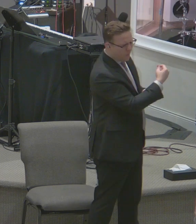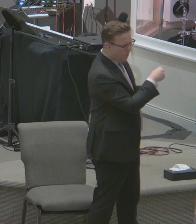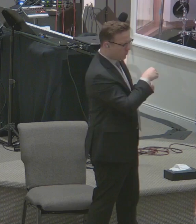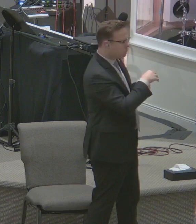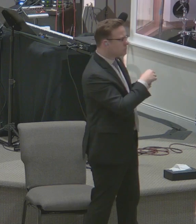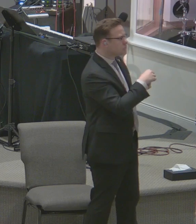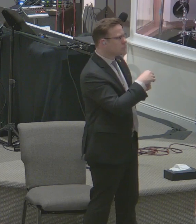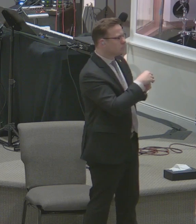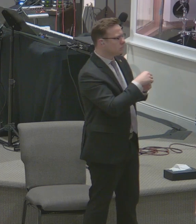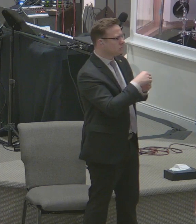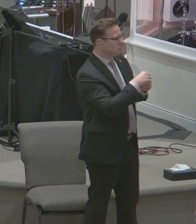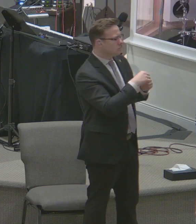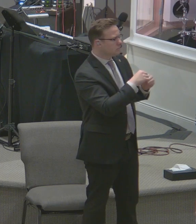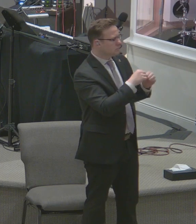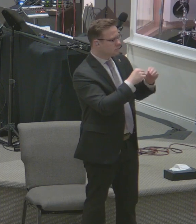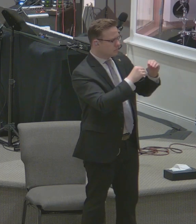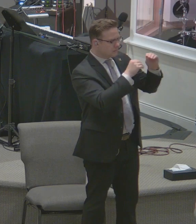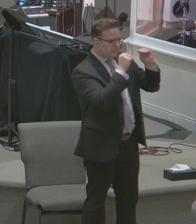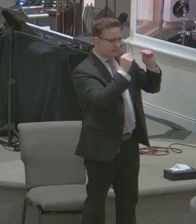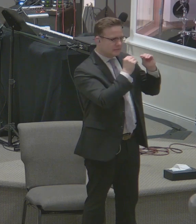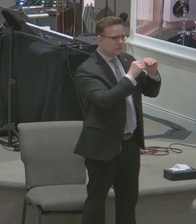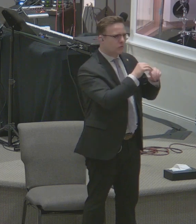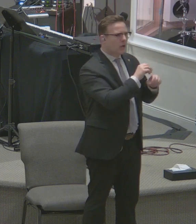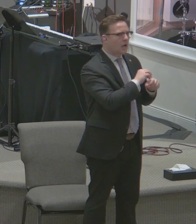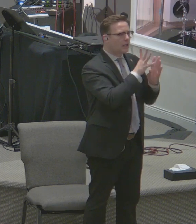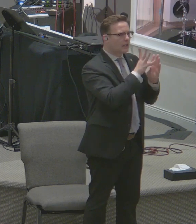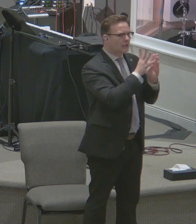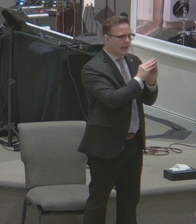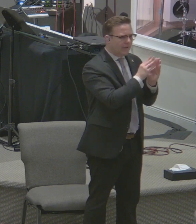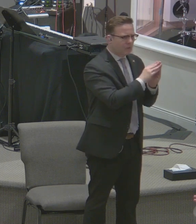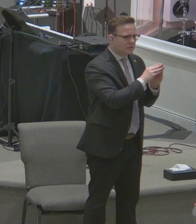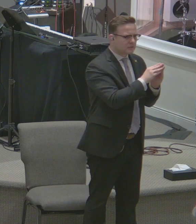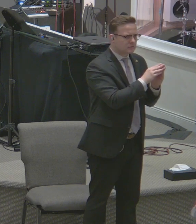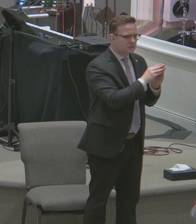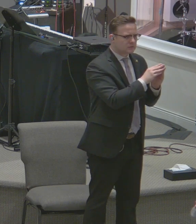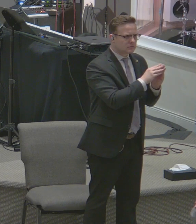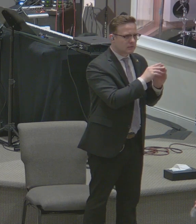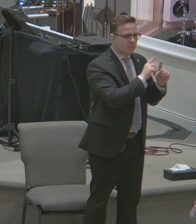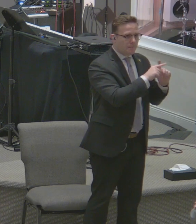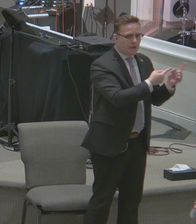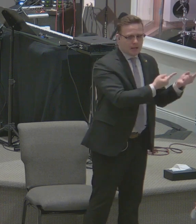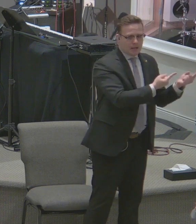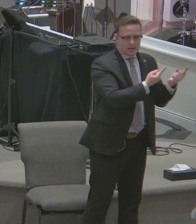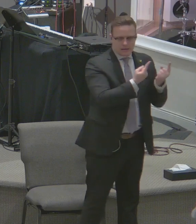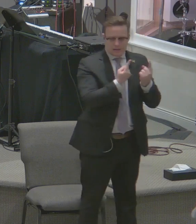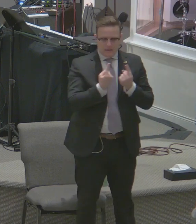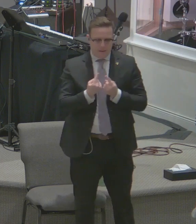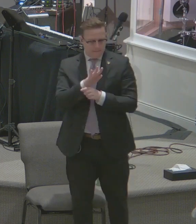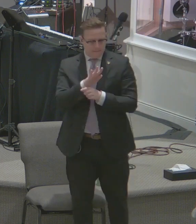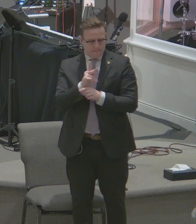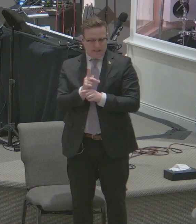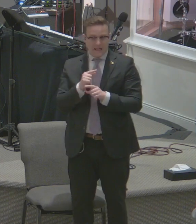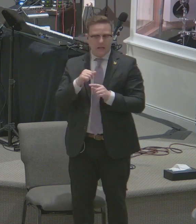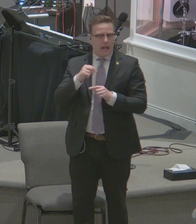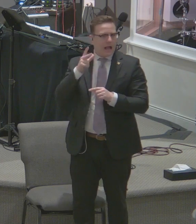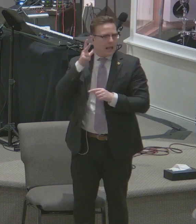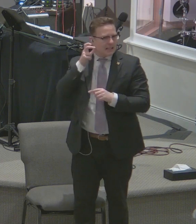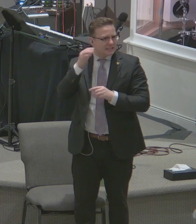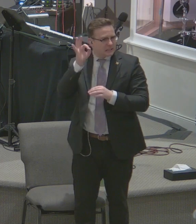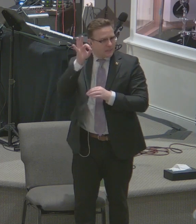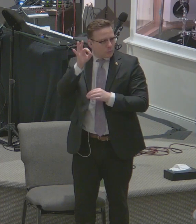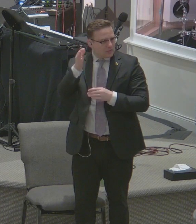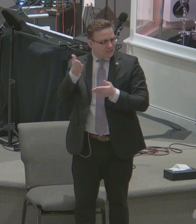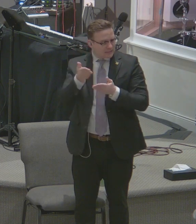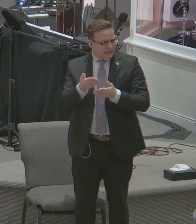I'm submitted to my leader, so I did. But on the way back, we listened to the preaching, and it was like, God,